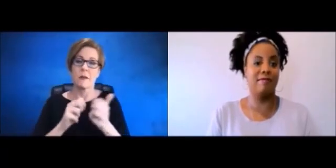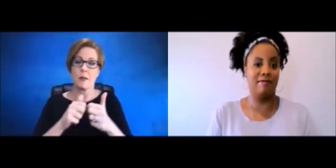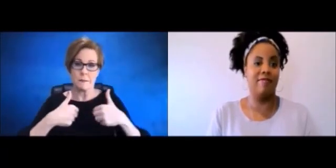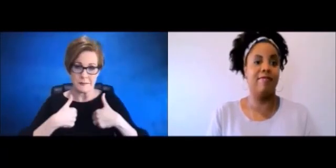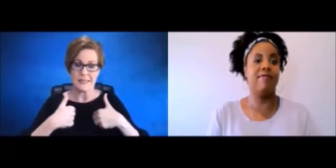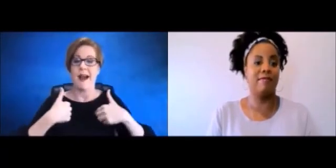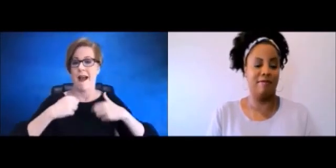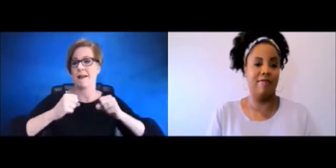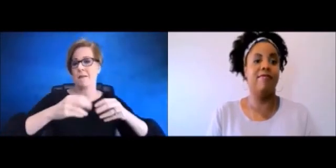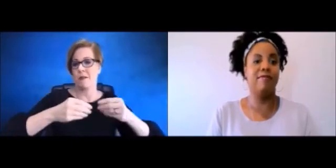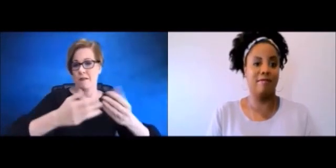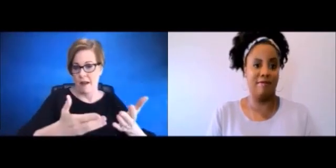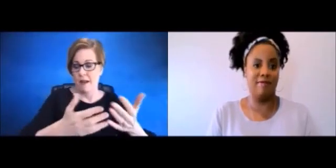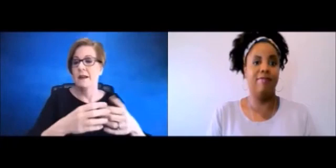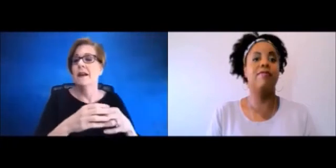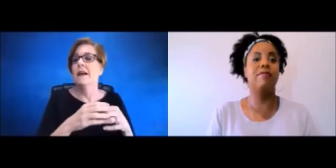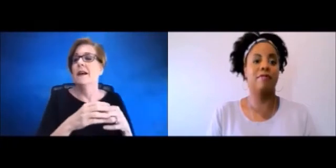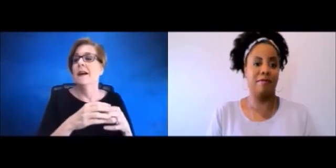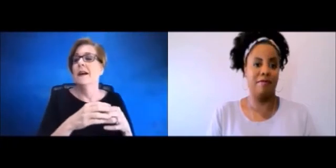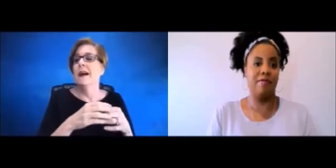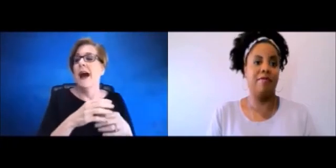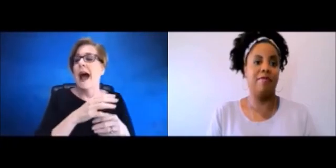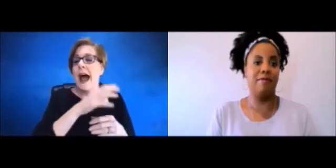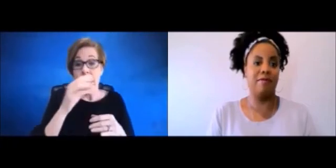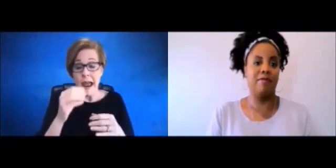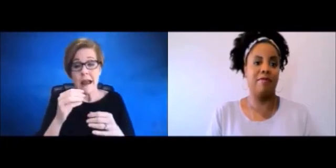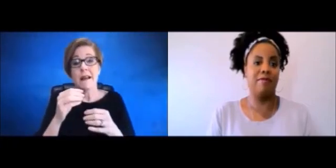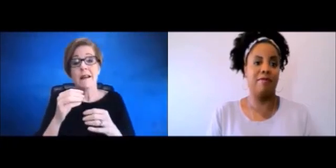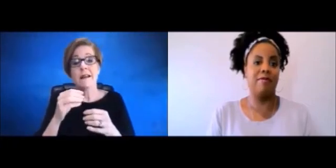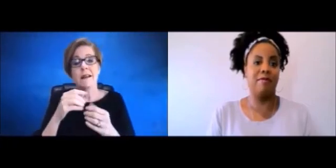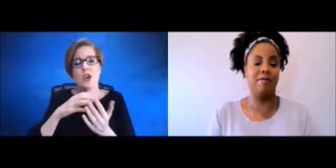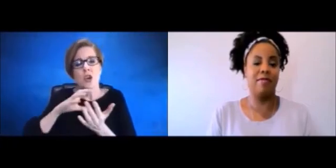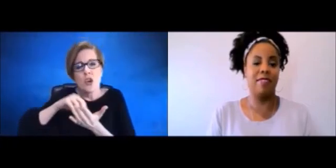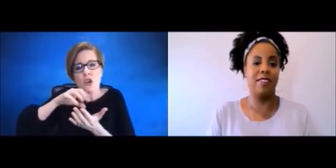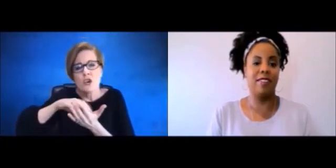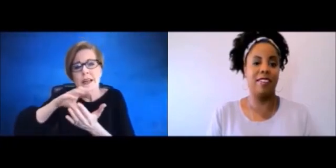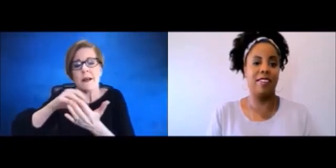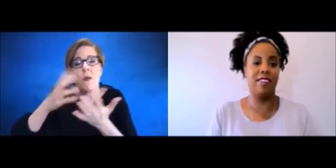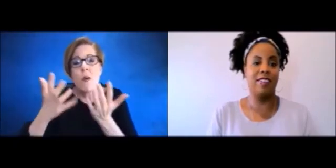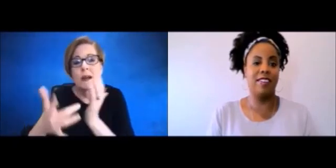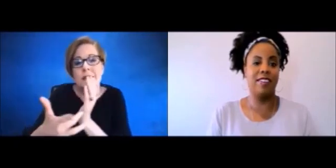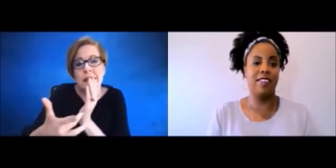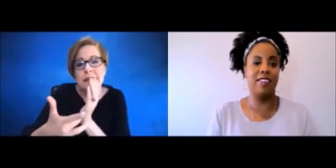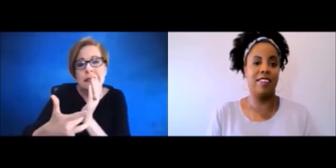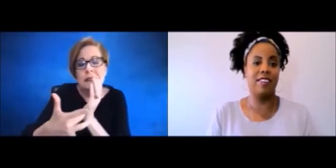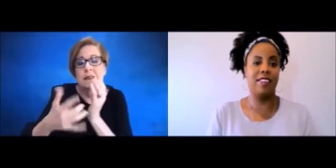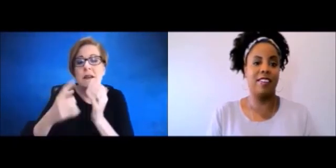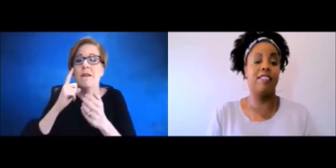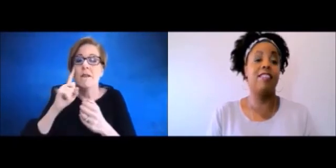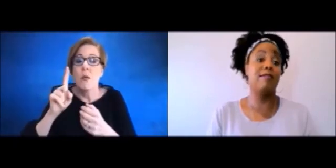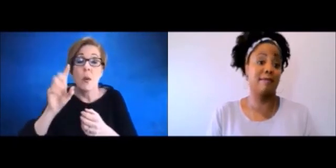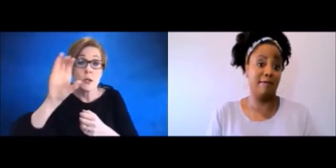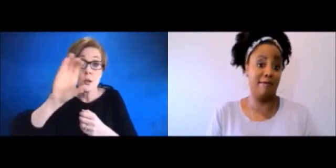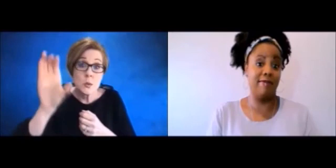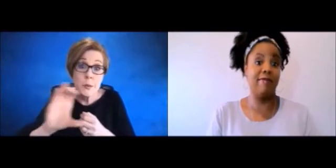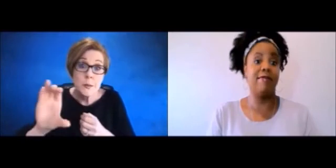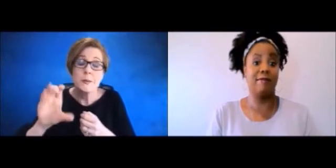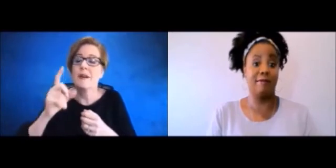effective interpreting through video remote capabilities. I also learned a lot about the various platforms such